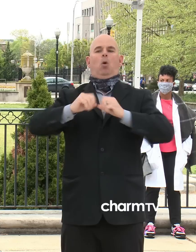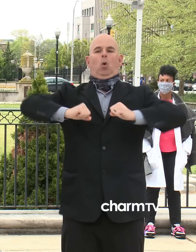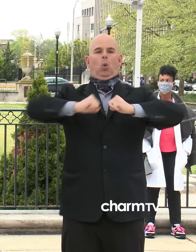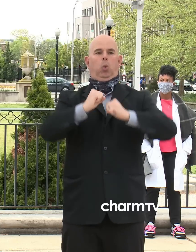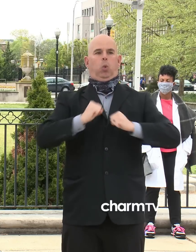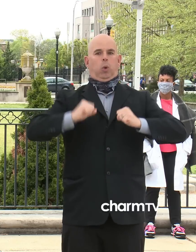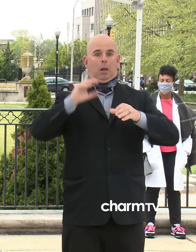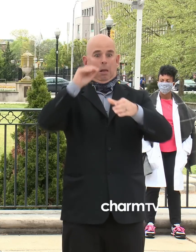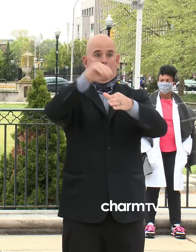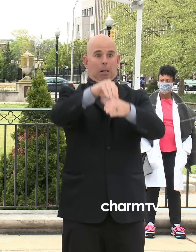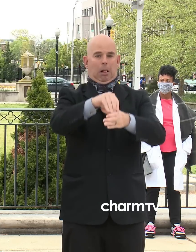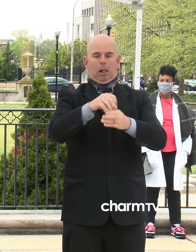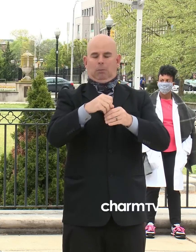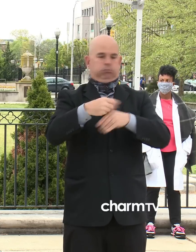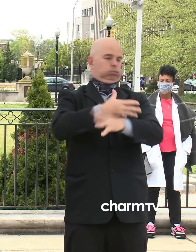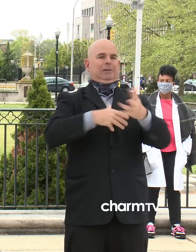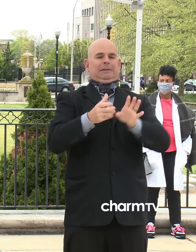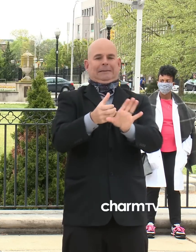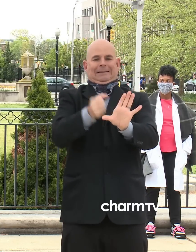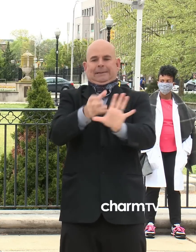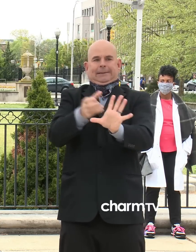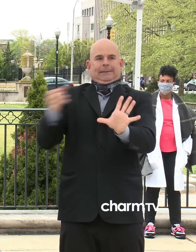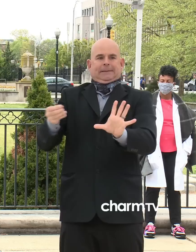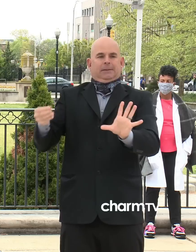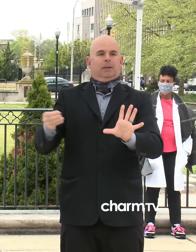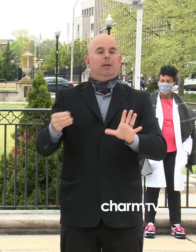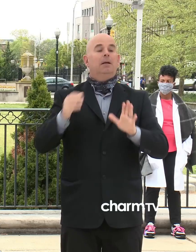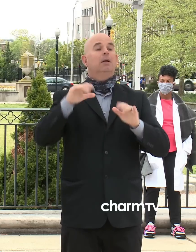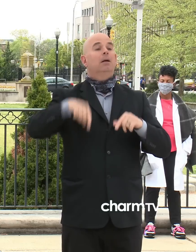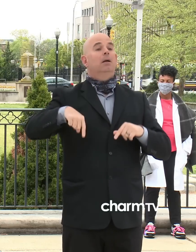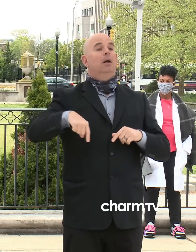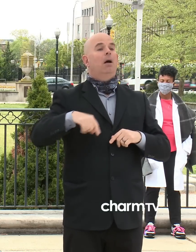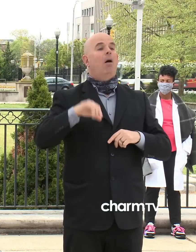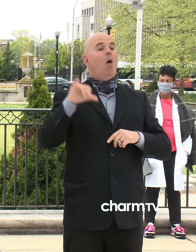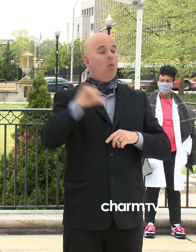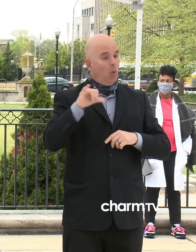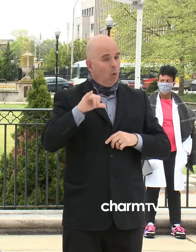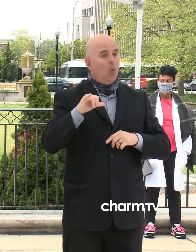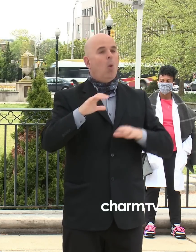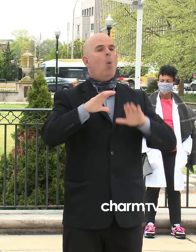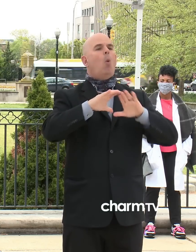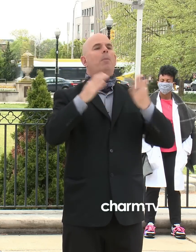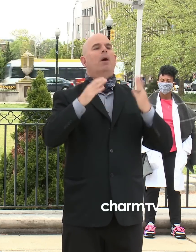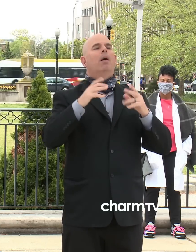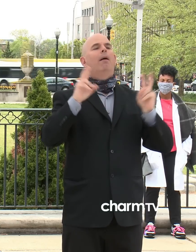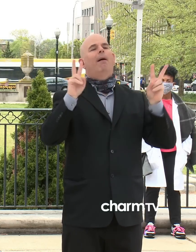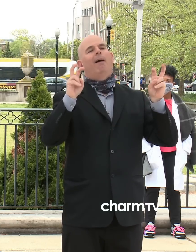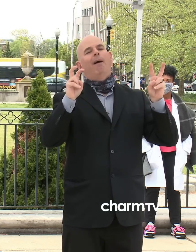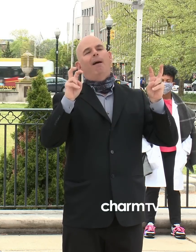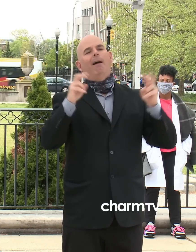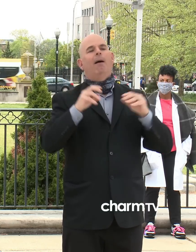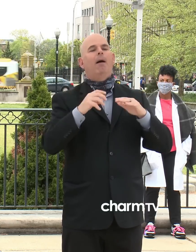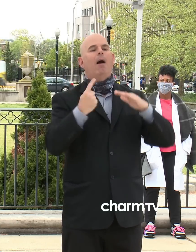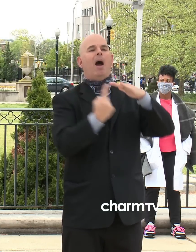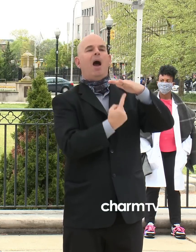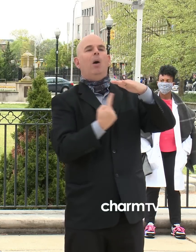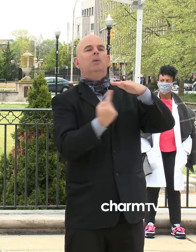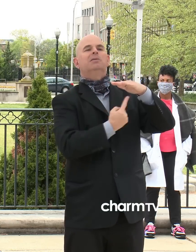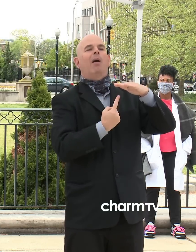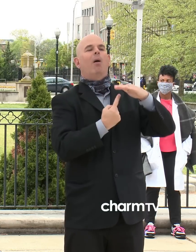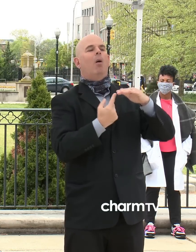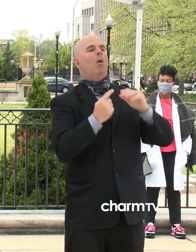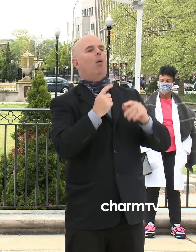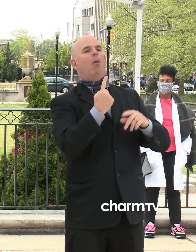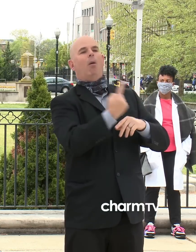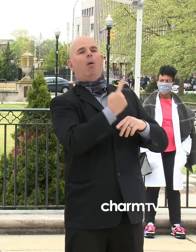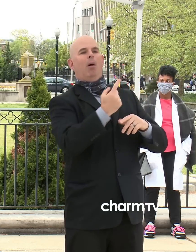well as the remaining shelters. The city also opened an isolation location, which was a motel